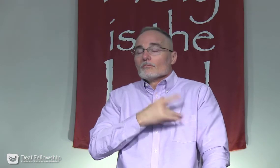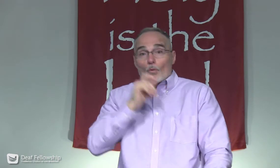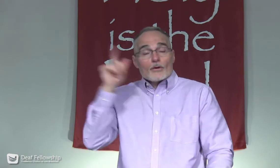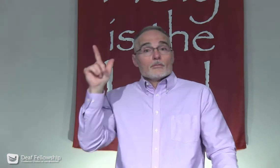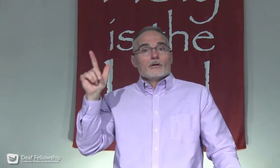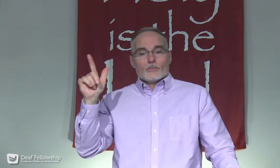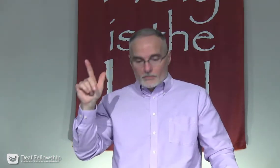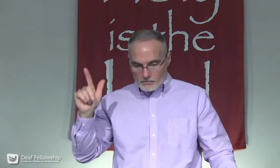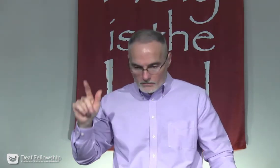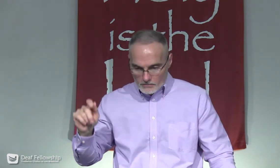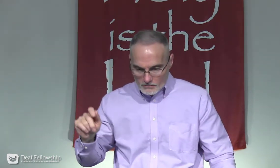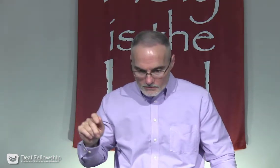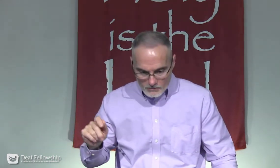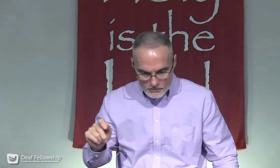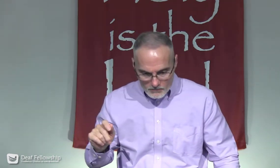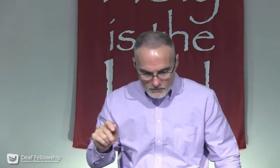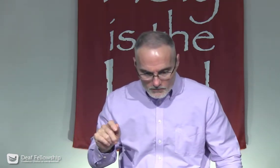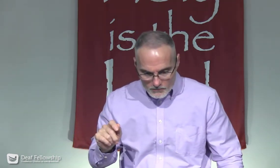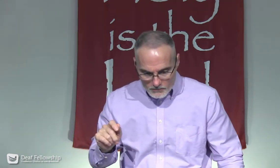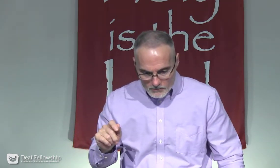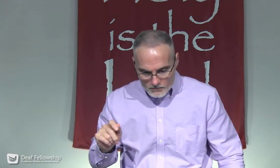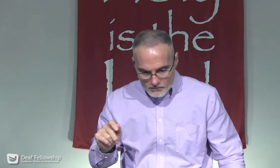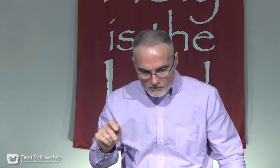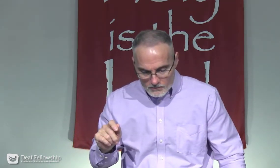God's Spirit convicted him, woke him up.